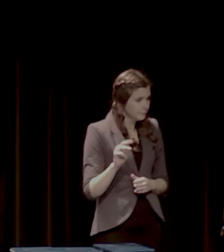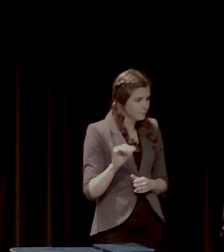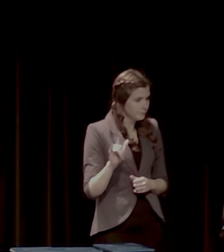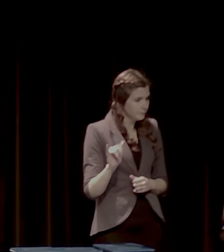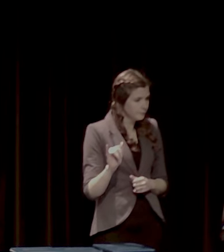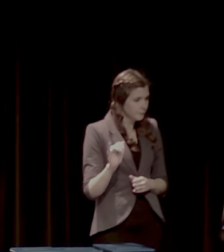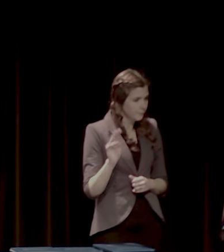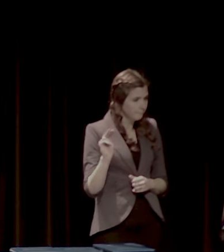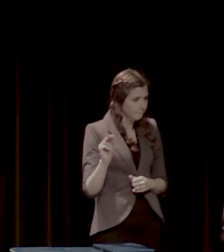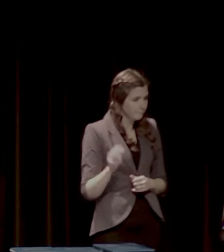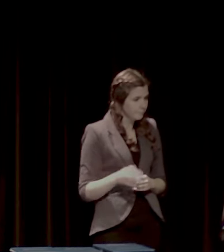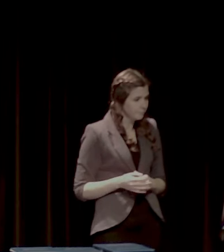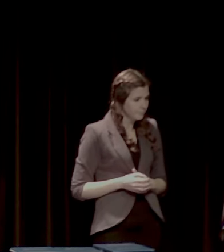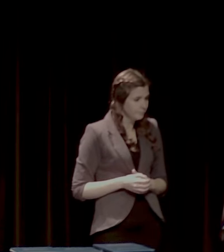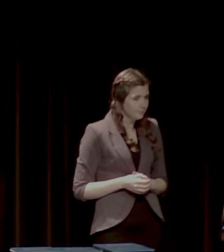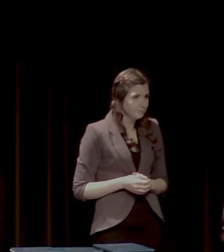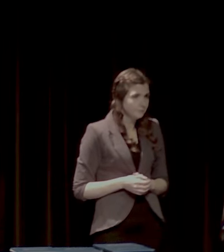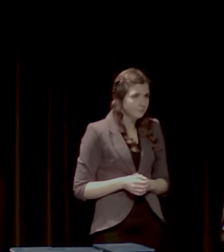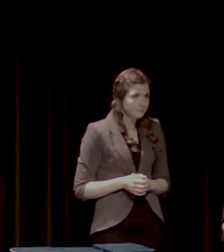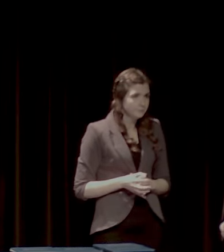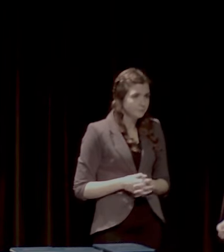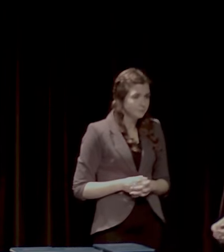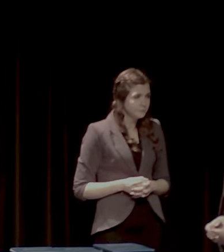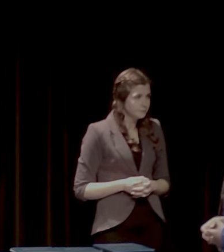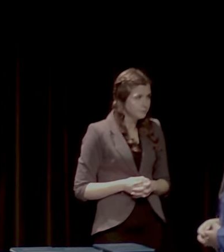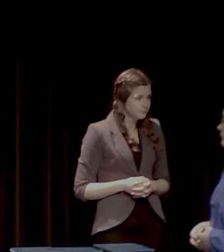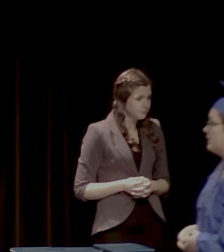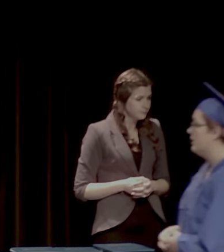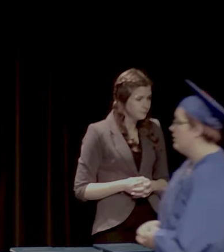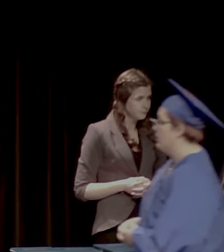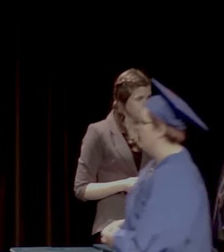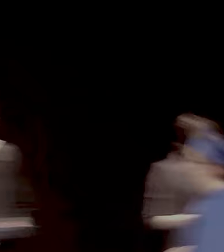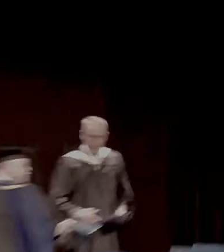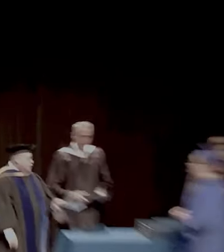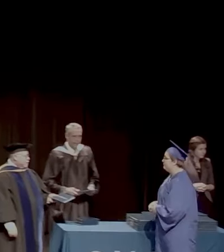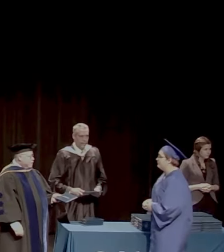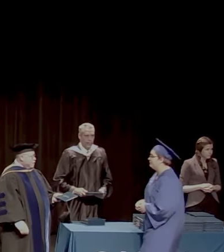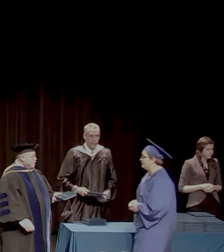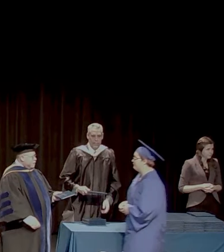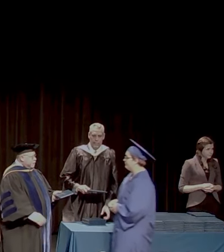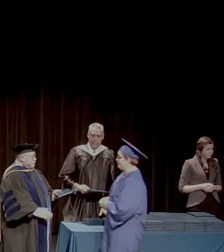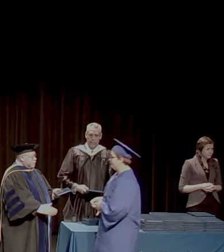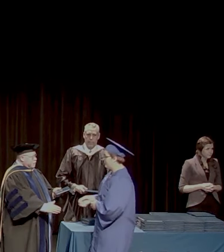Emily Mudgett, Associate in Arts, Liberal Arts.